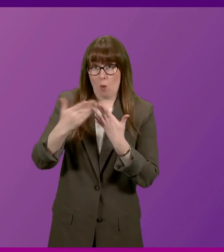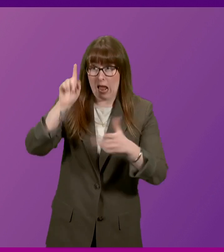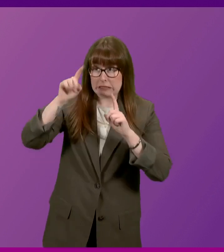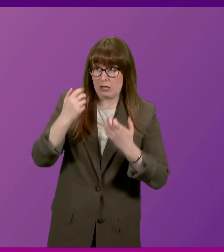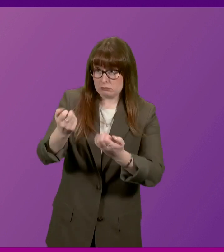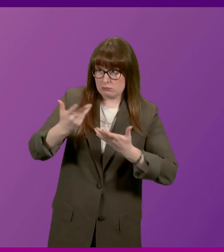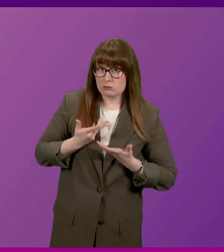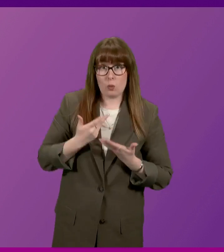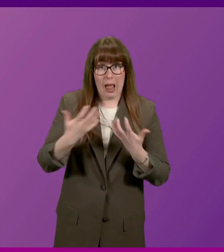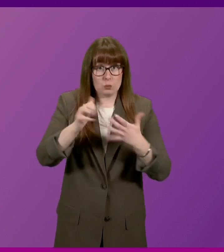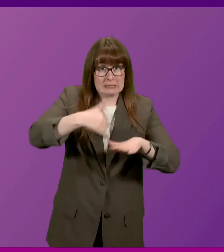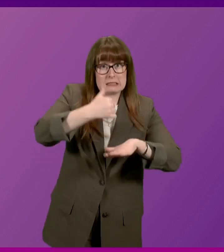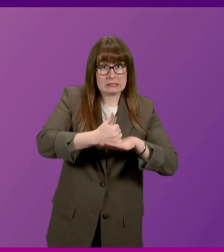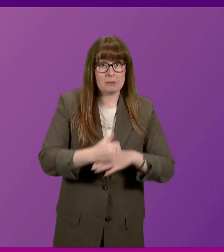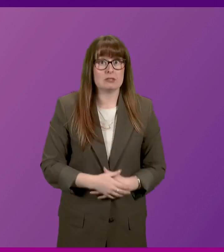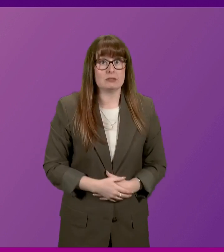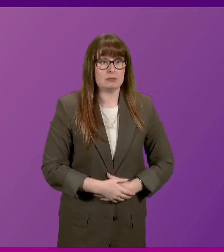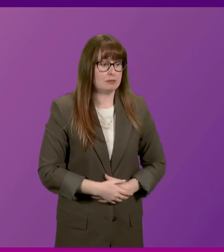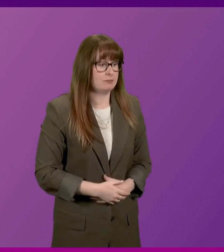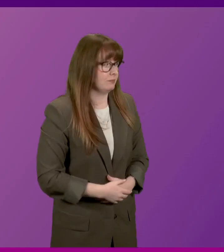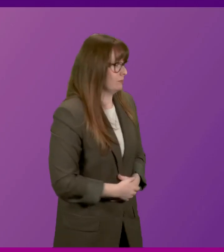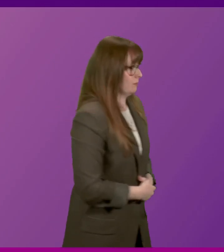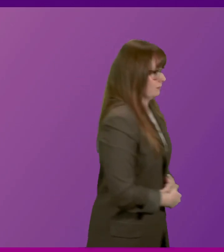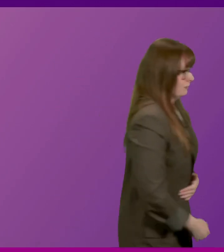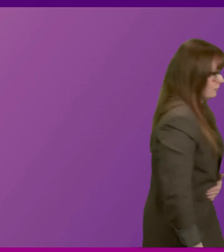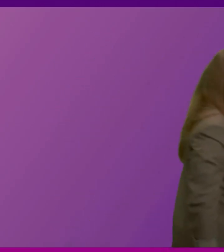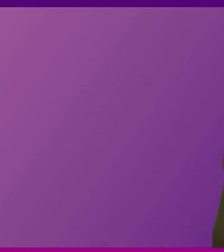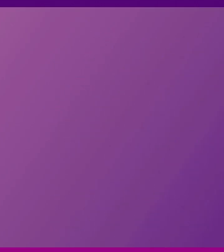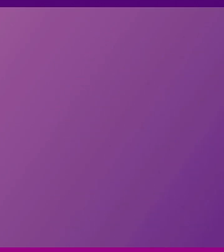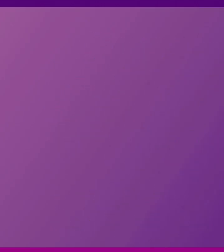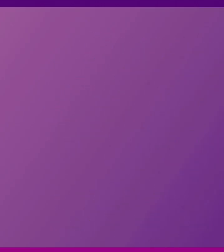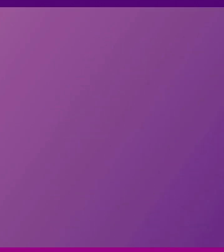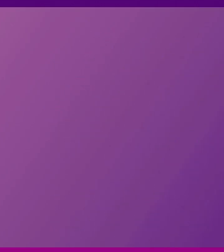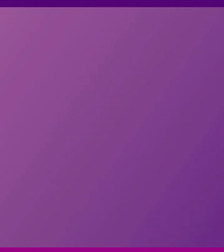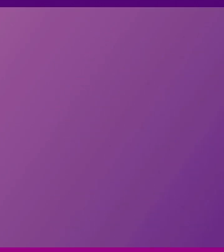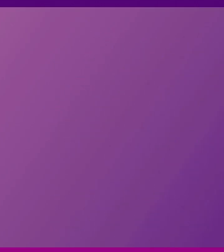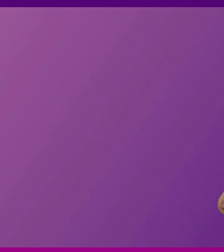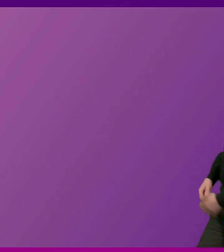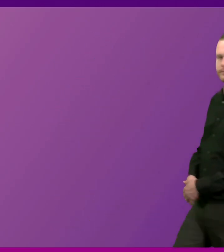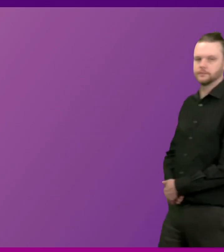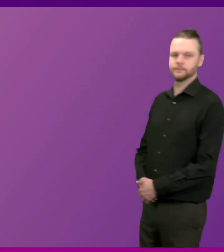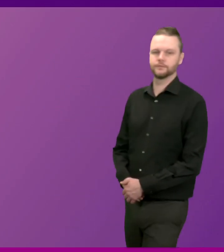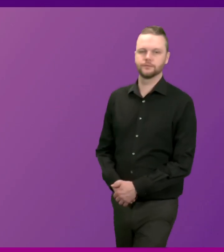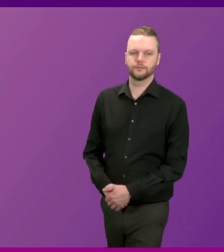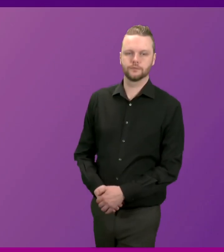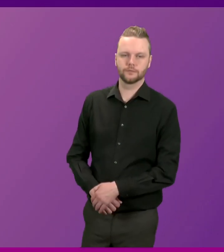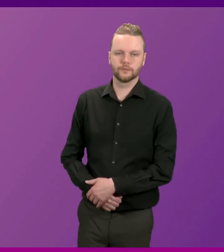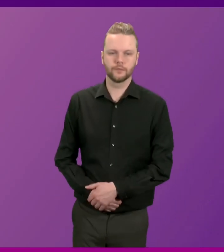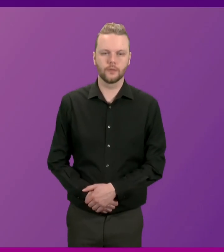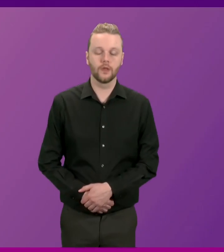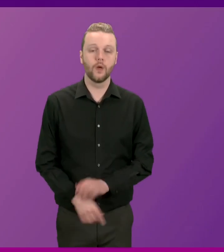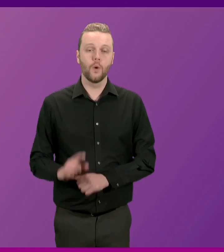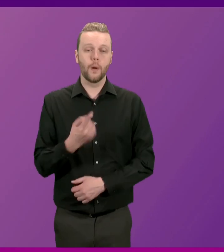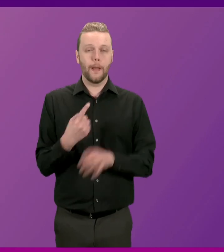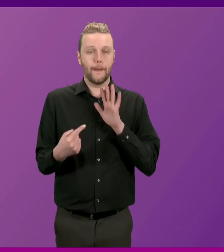this moving as well. If I could just add to that, I think one of the key reasons behind